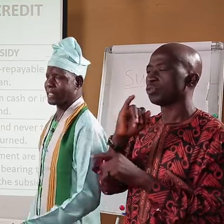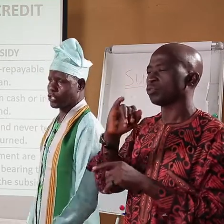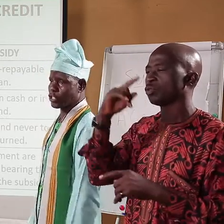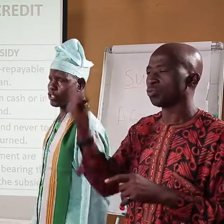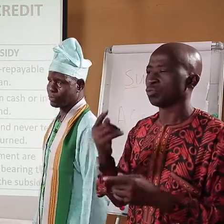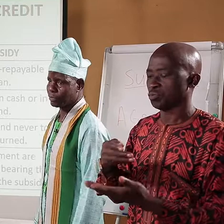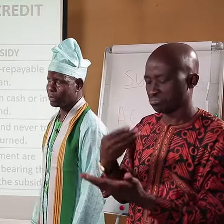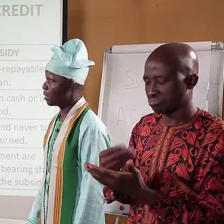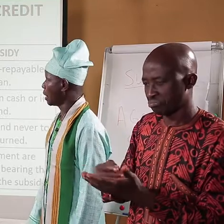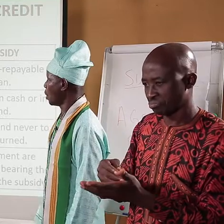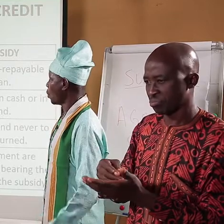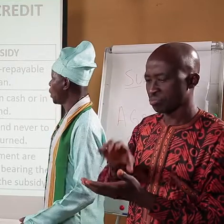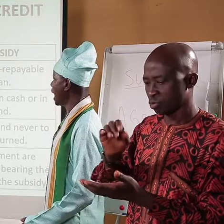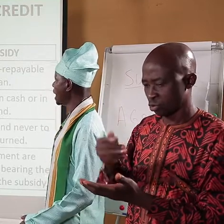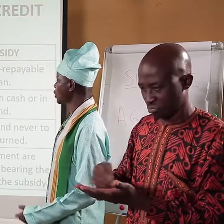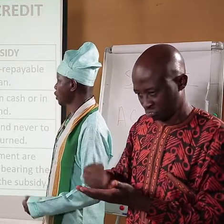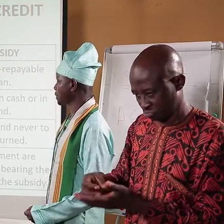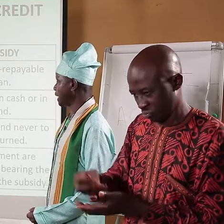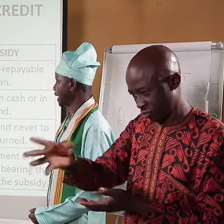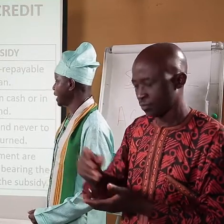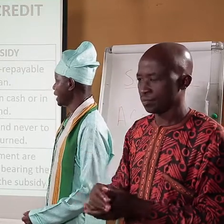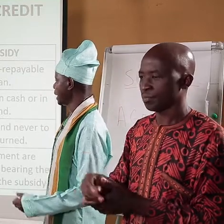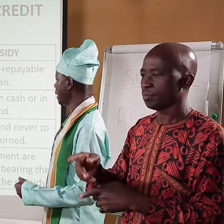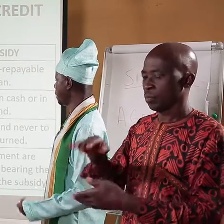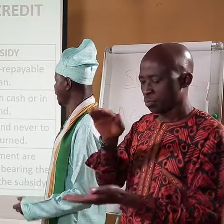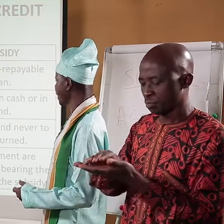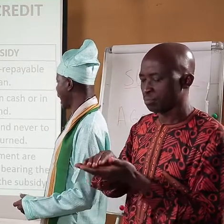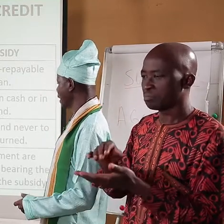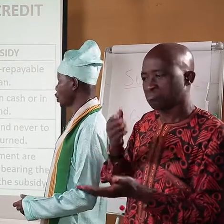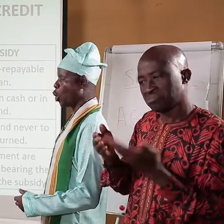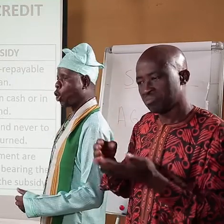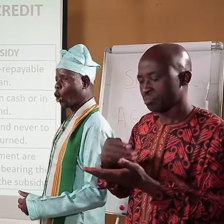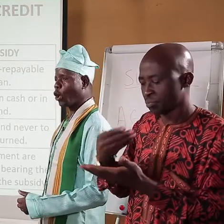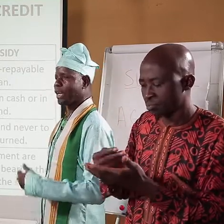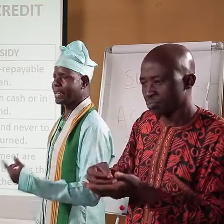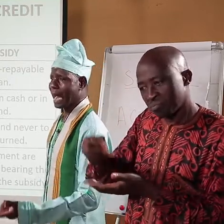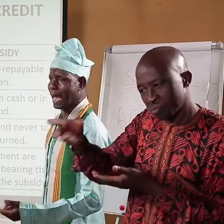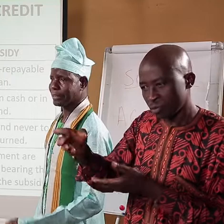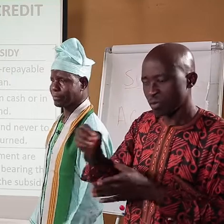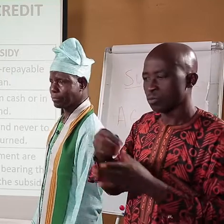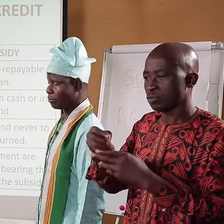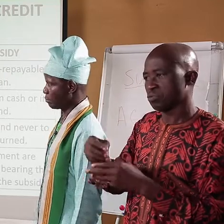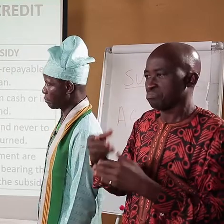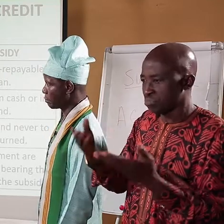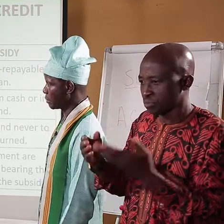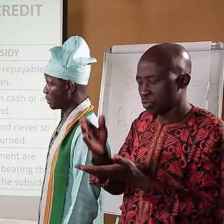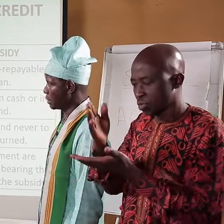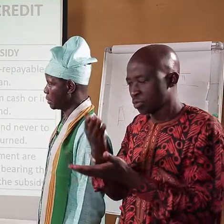in cash. While subsidy, it may be in cash or in kind.